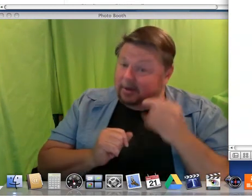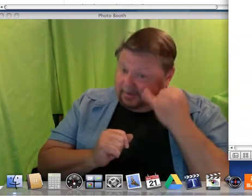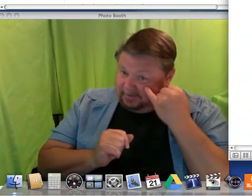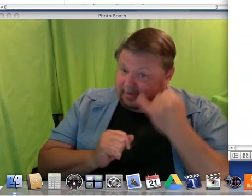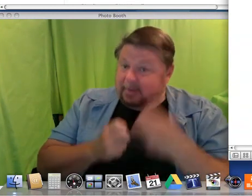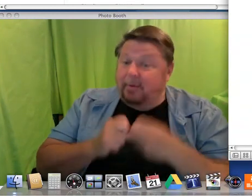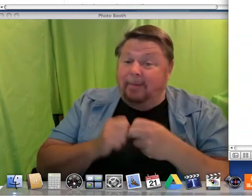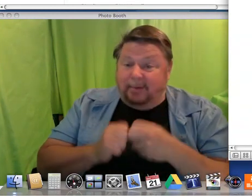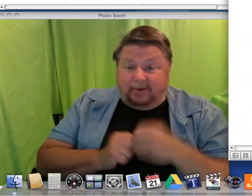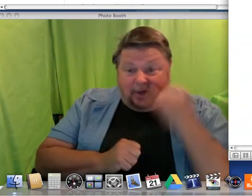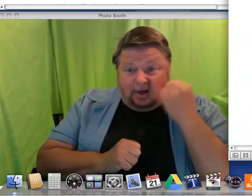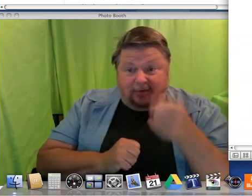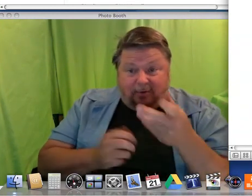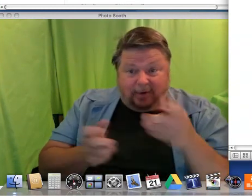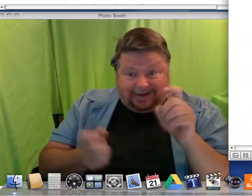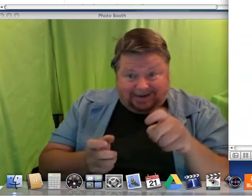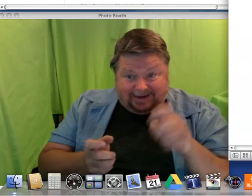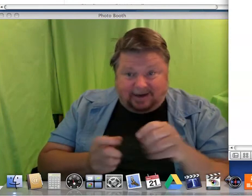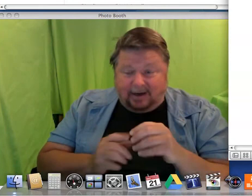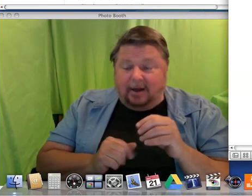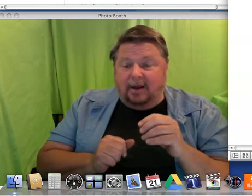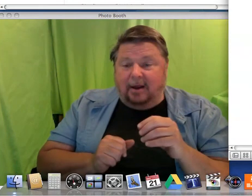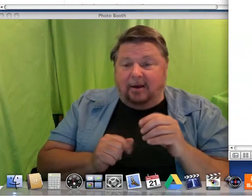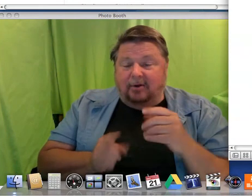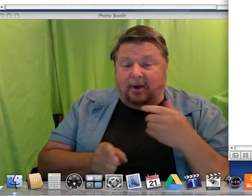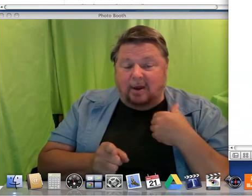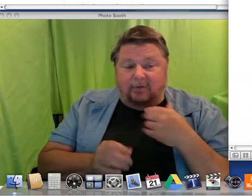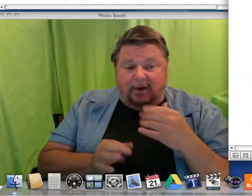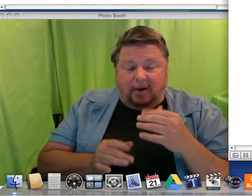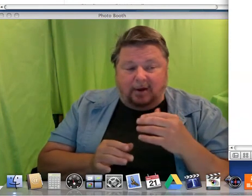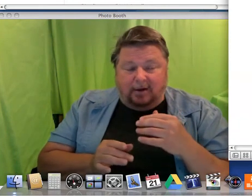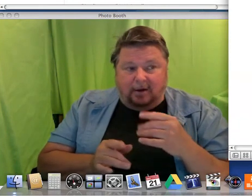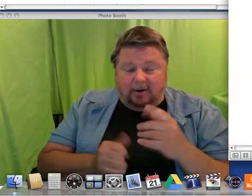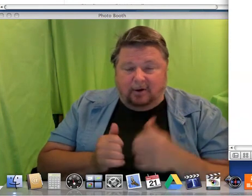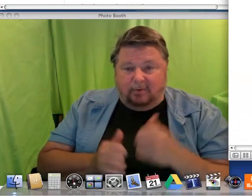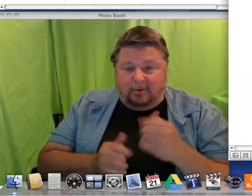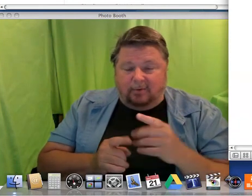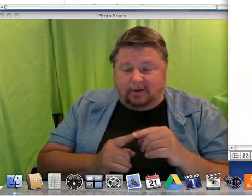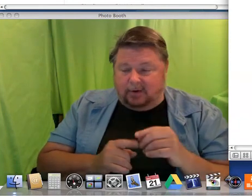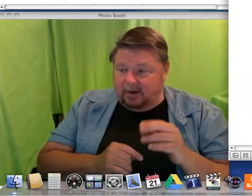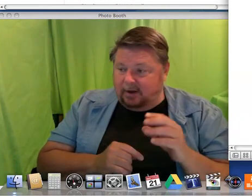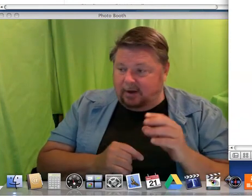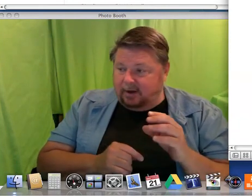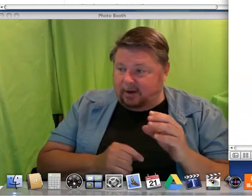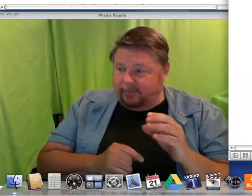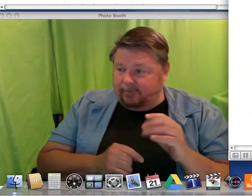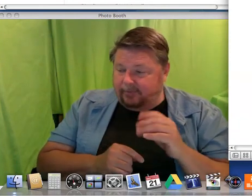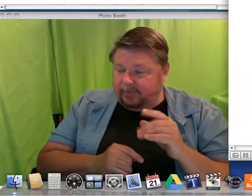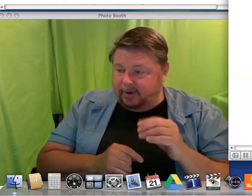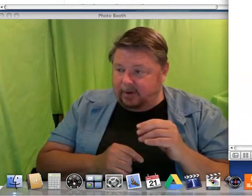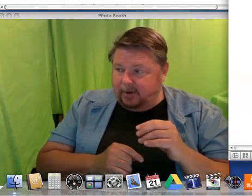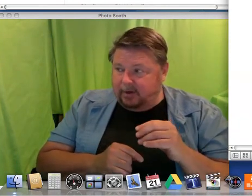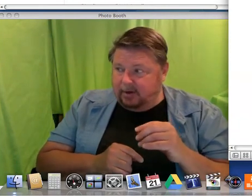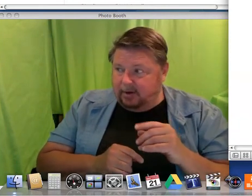But problem is, if you need to have a, which one is it?